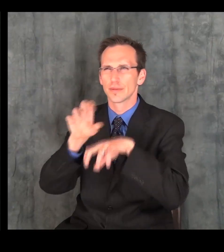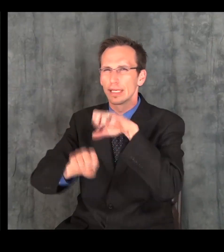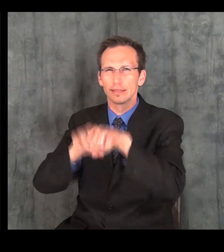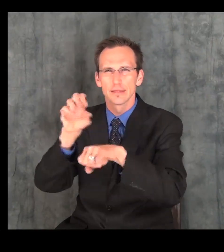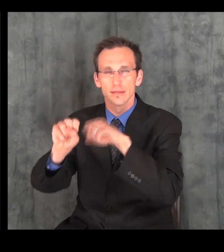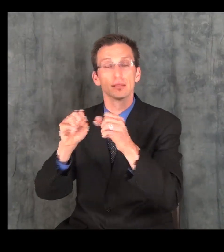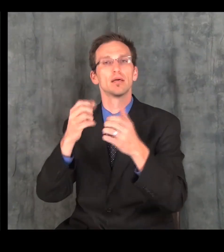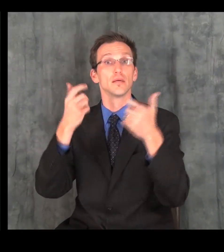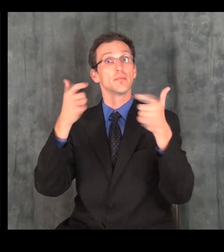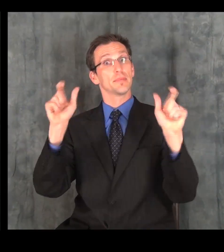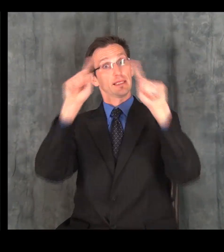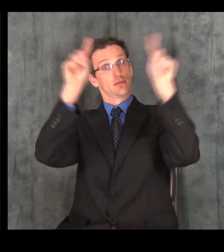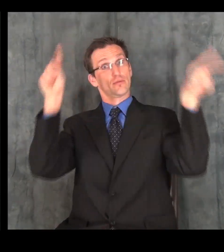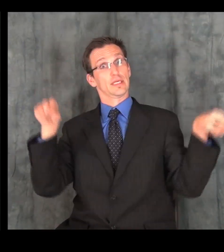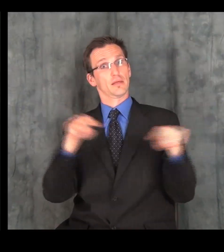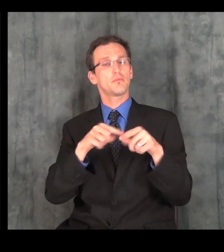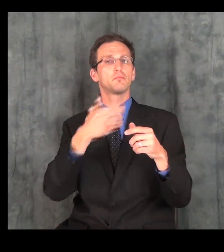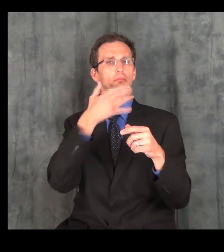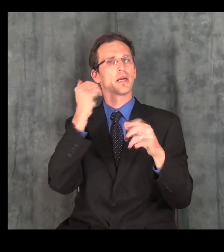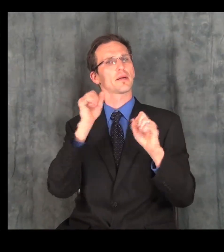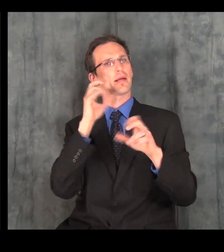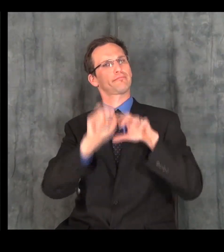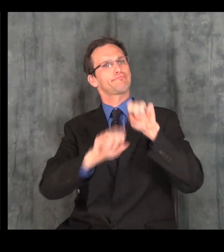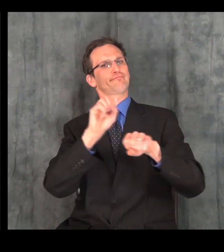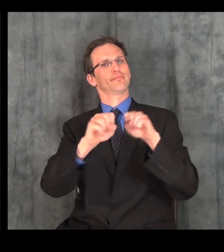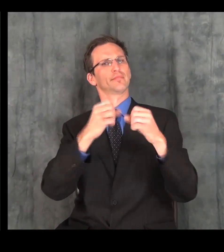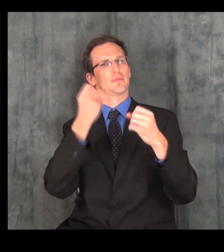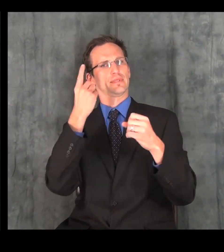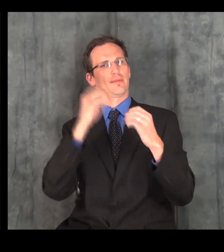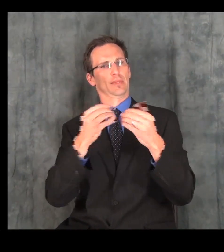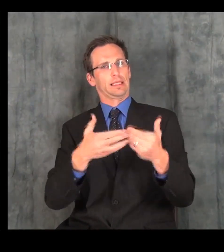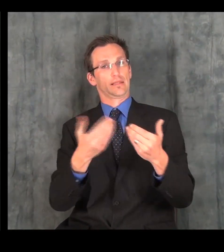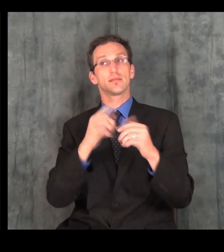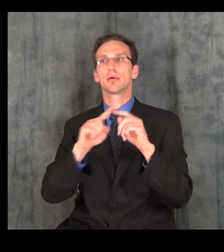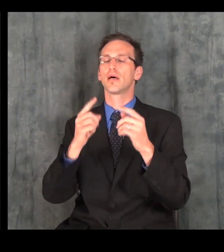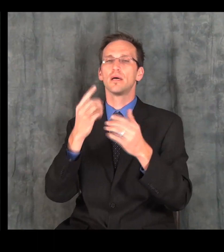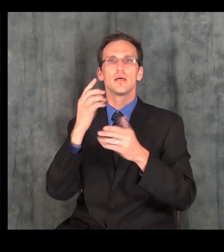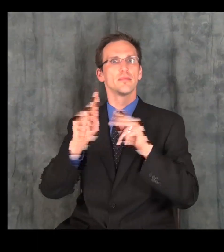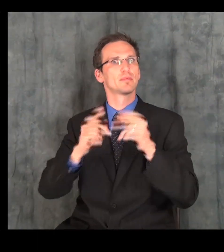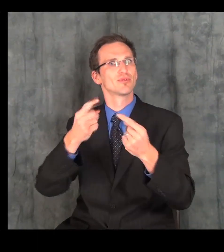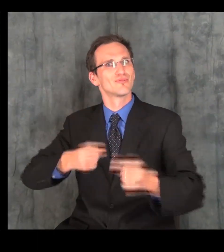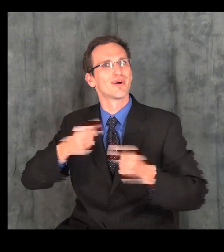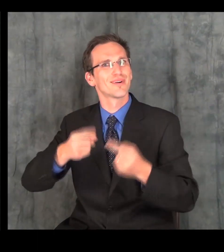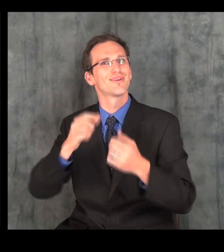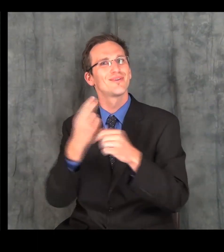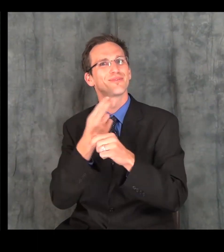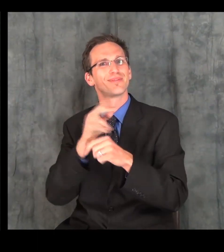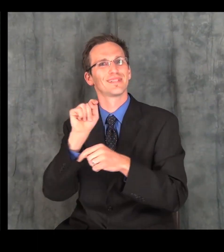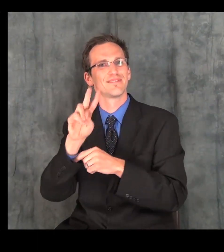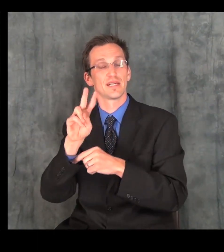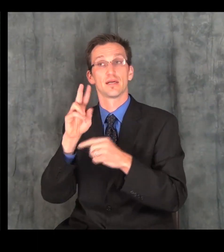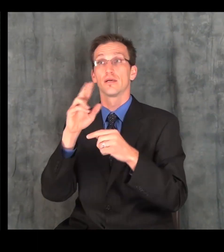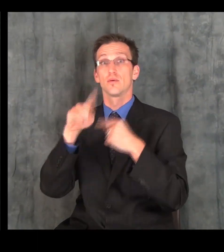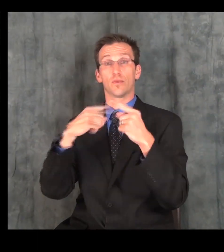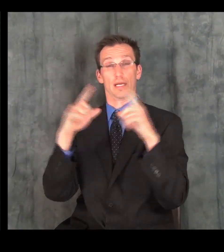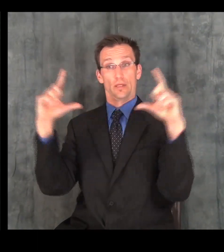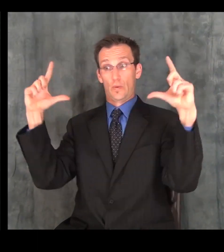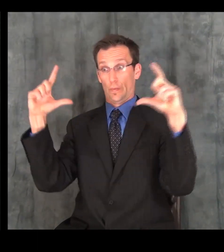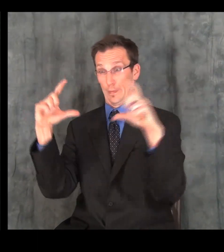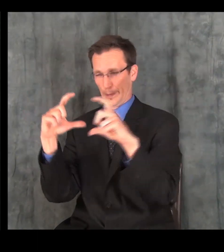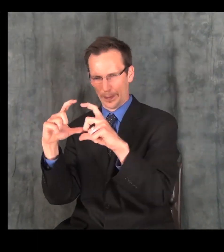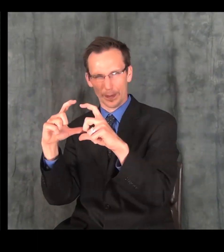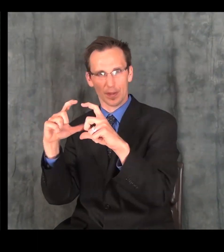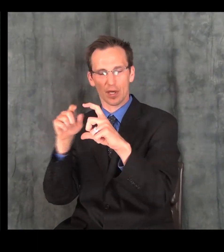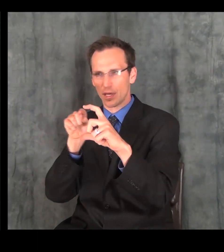larger the screen, obviously, the better, but people often struggle with that anyway. So when the person is reduced to this kind of size,